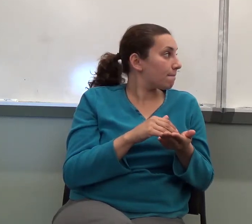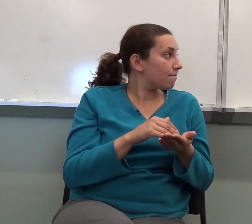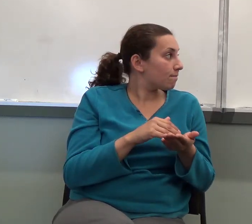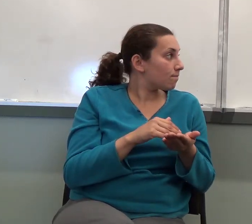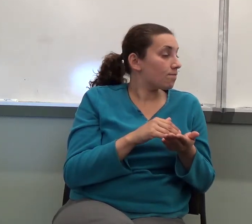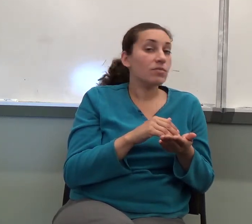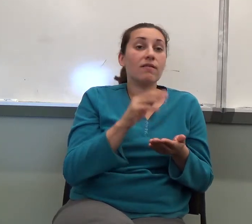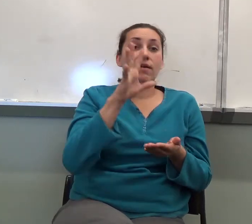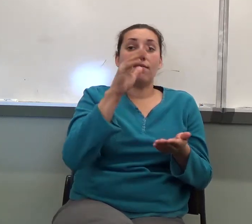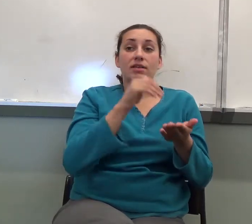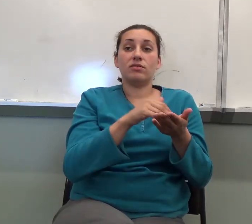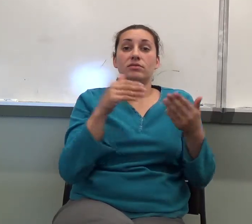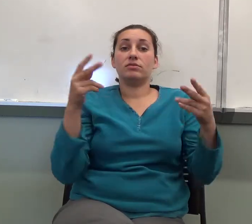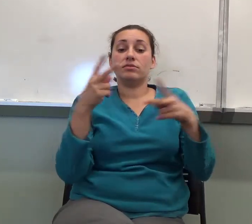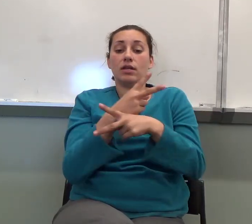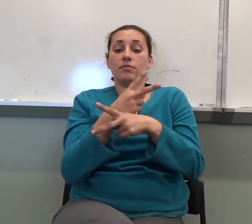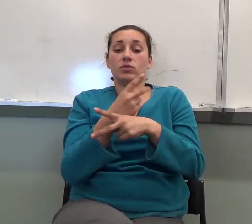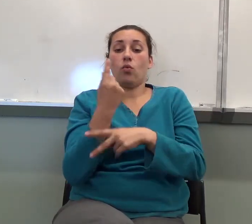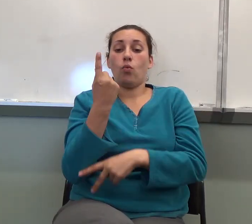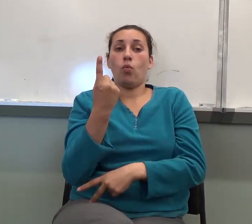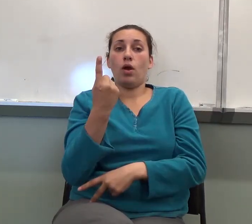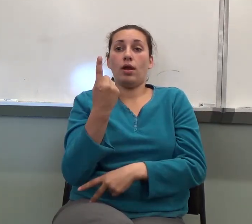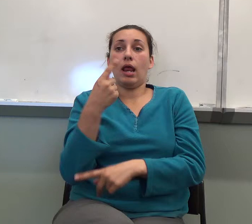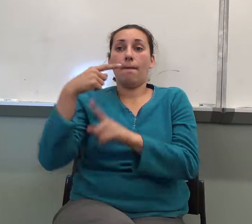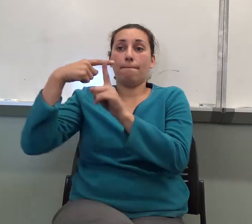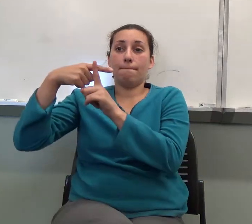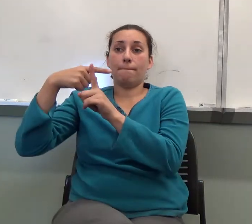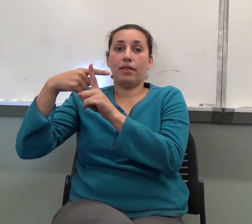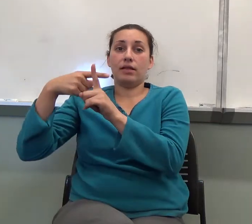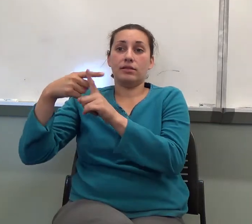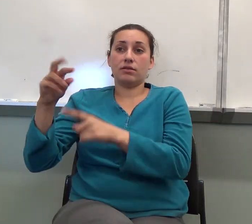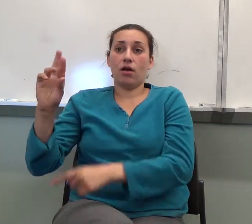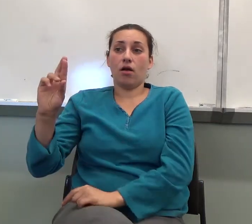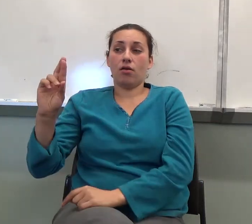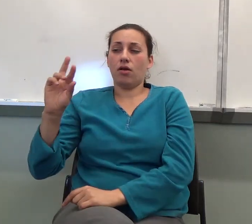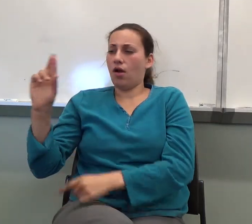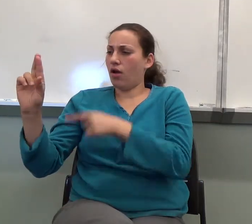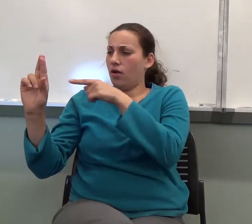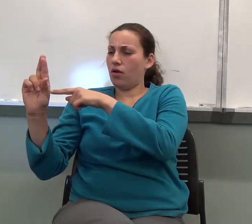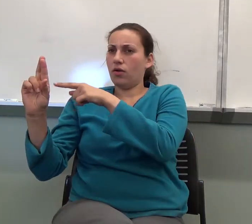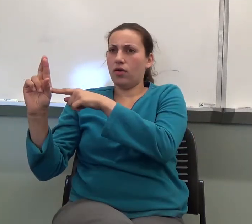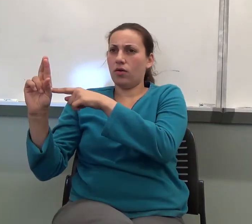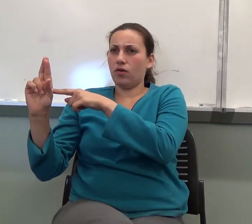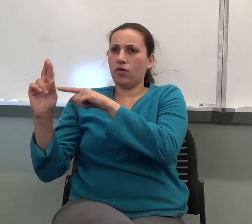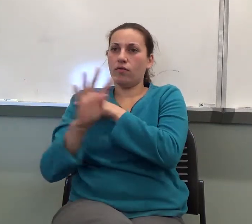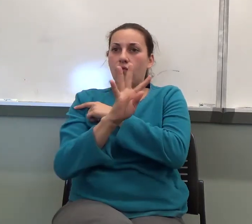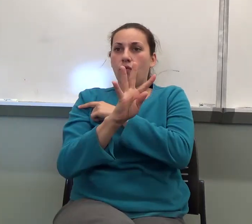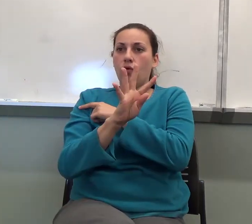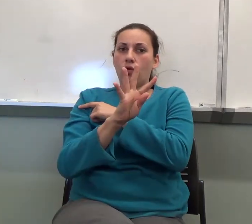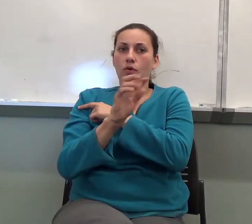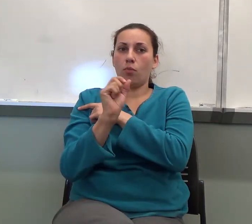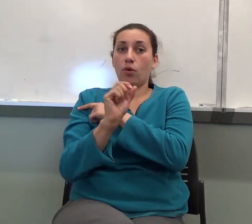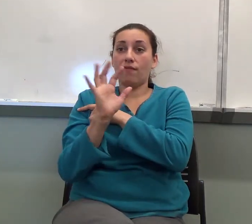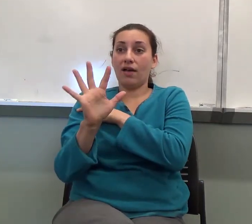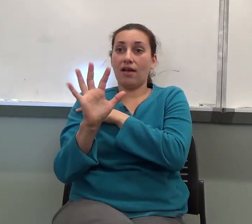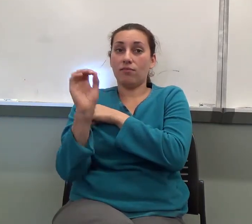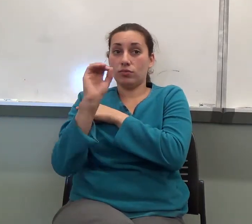times 1 plus R. Now the R is 4.5%. Again, drop the percent sign, back it off, 2 to the